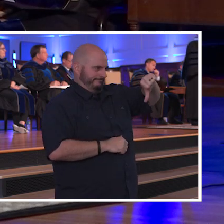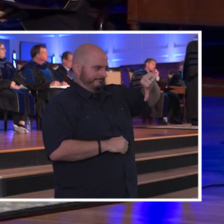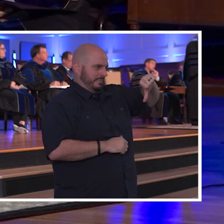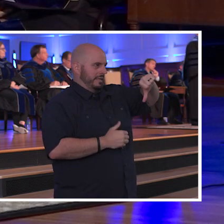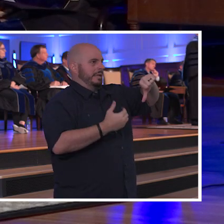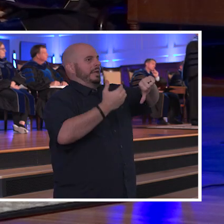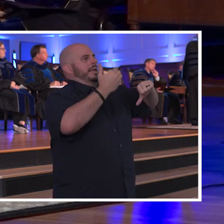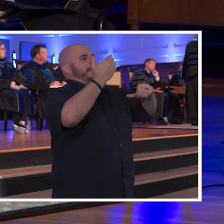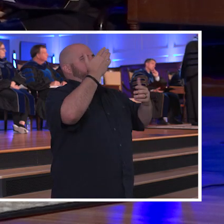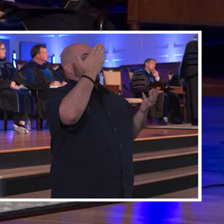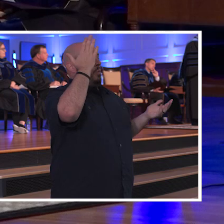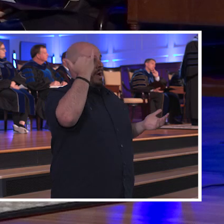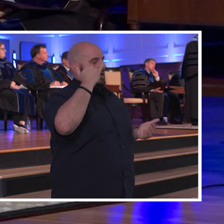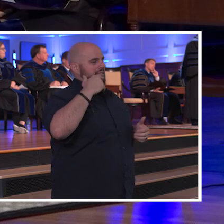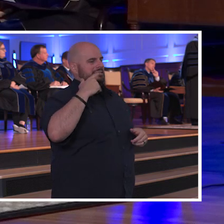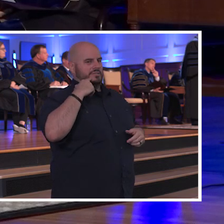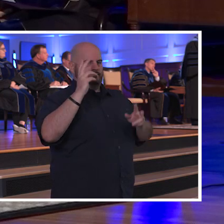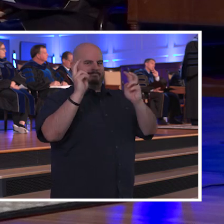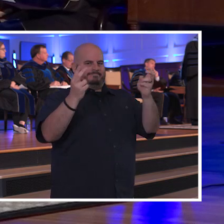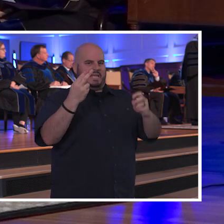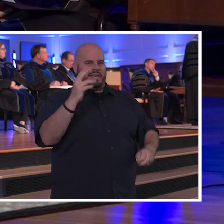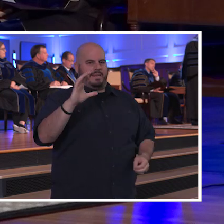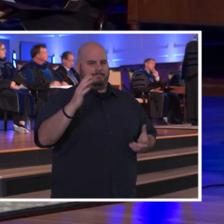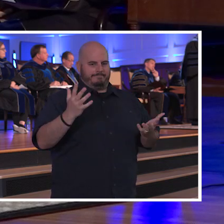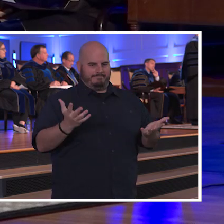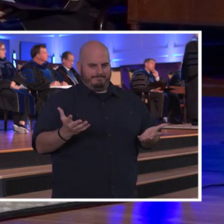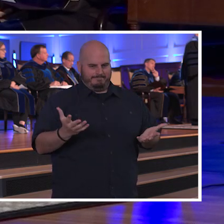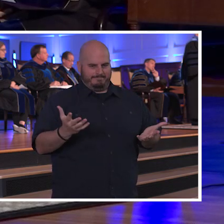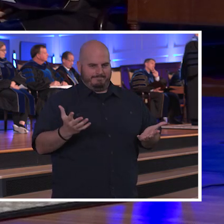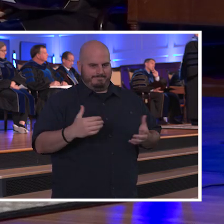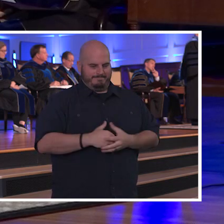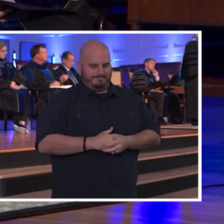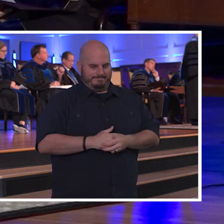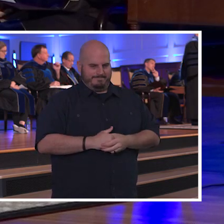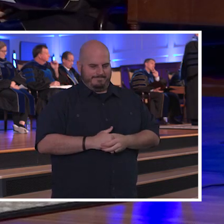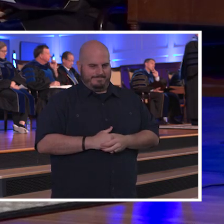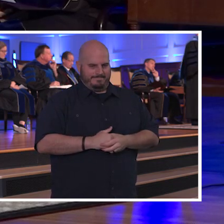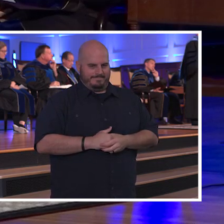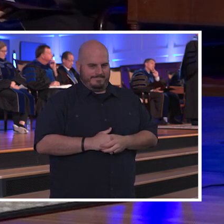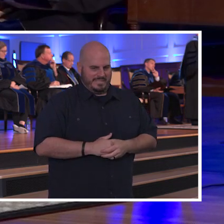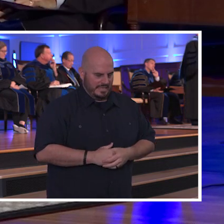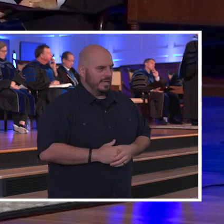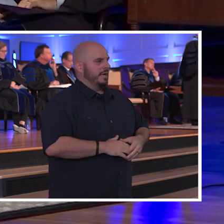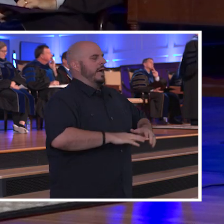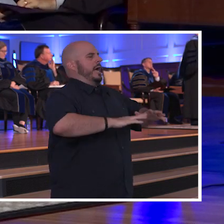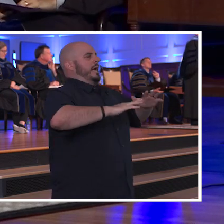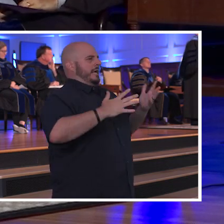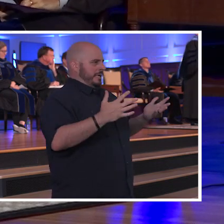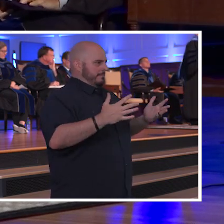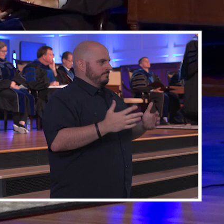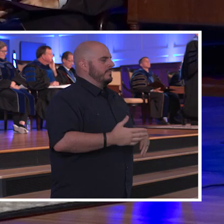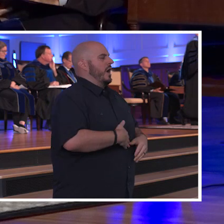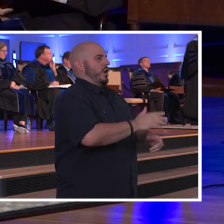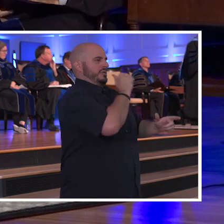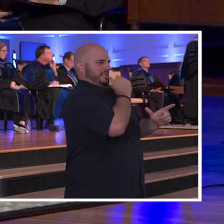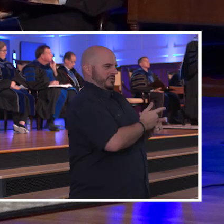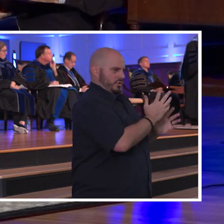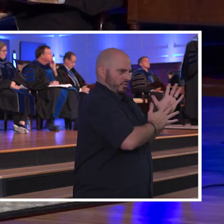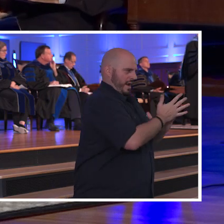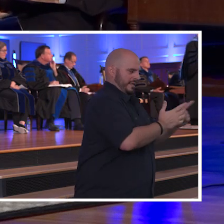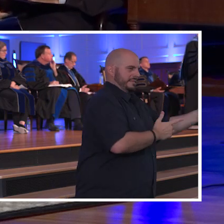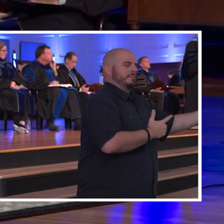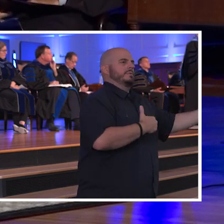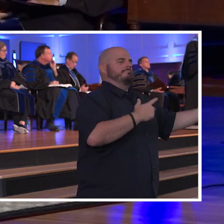was, quote, handicapped, close quote. Needless to say, our sister in Christ was shocked. She